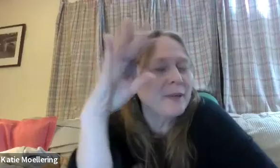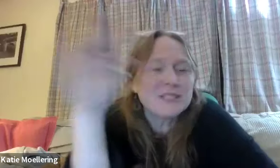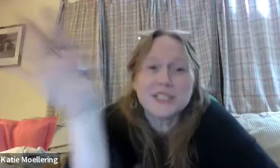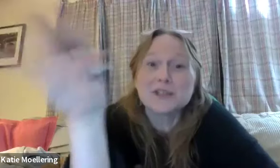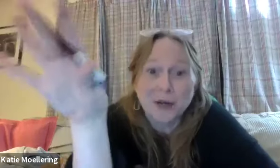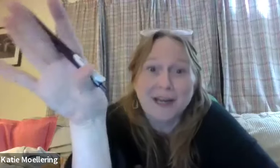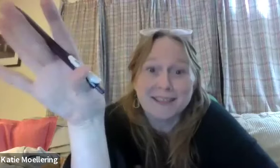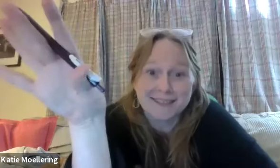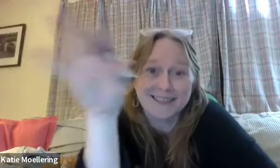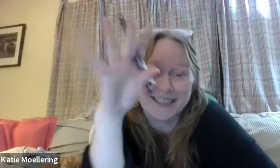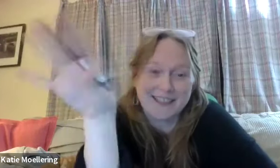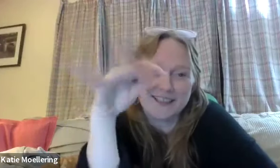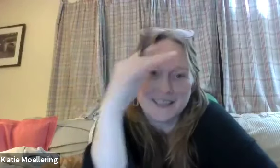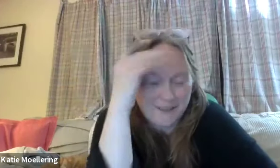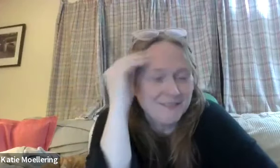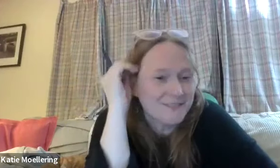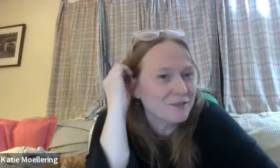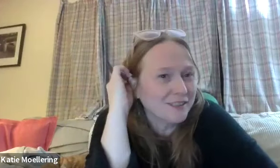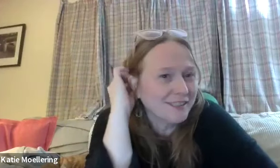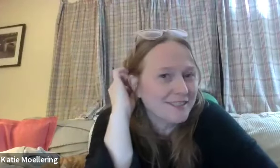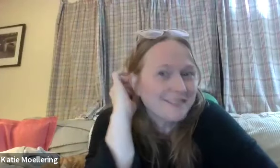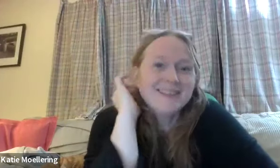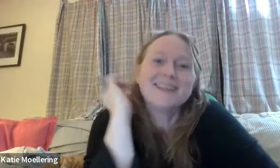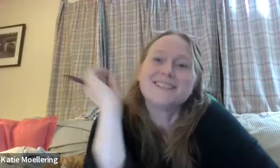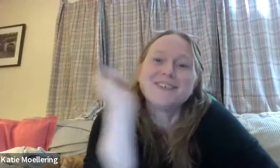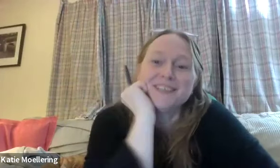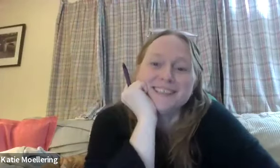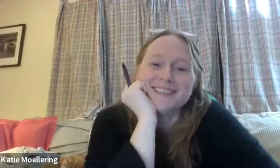but she is great at ASL. She really is. She really is.